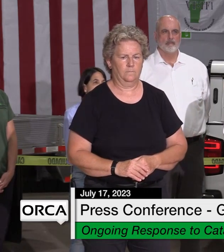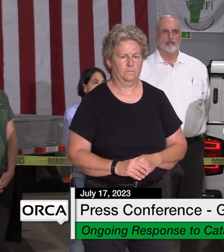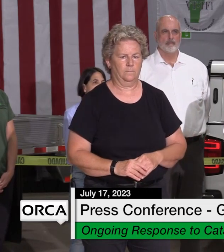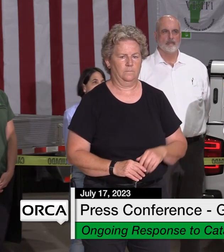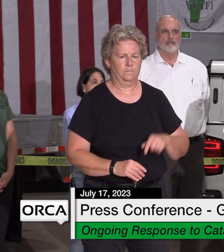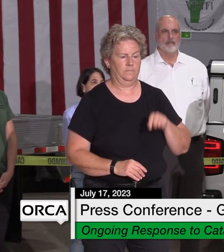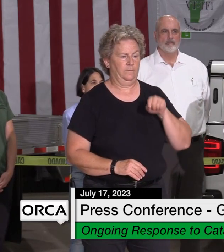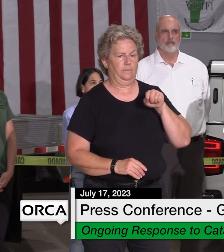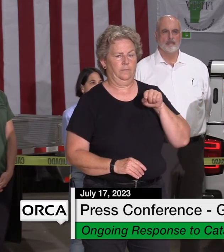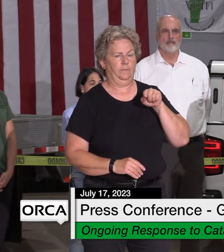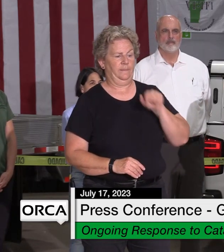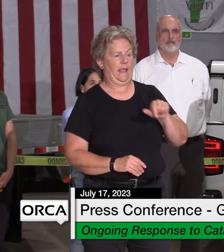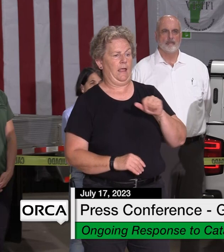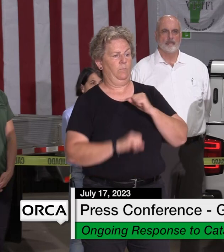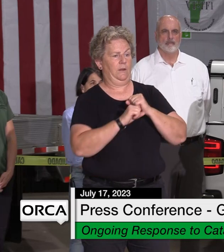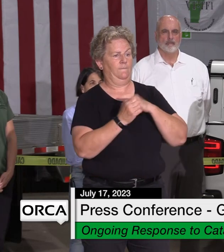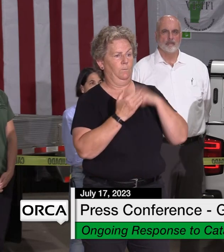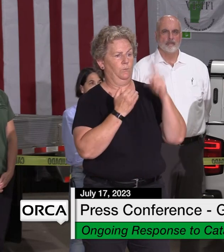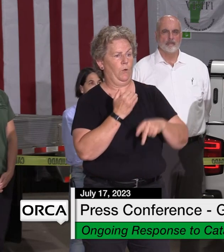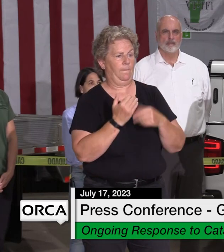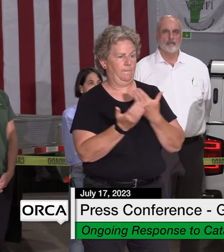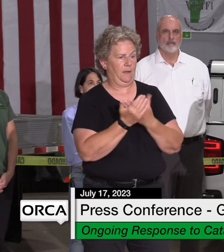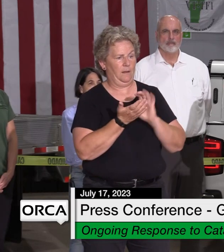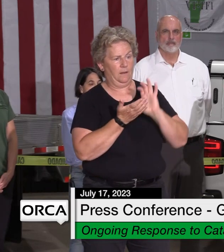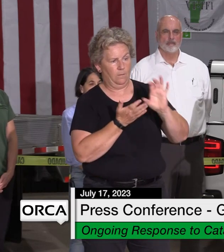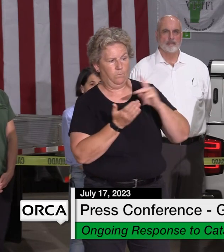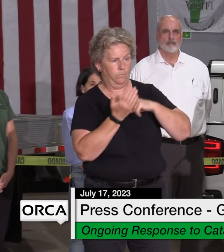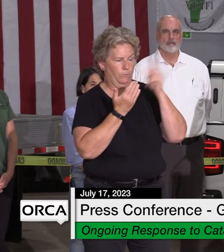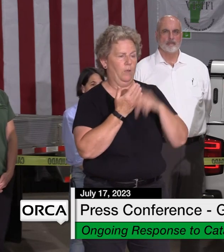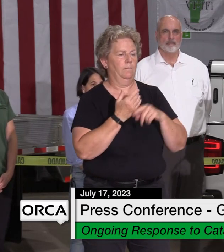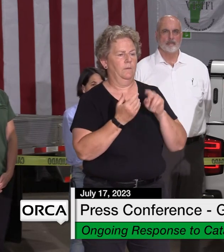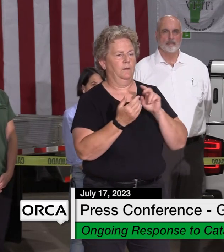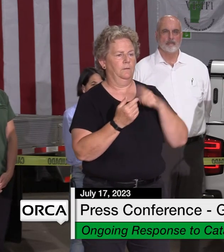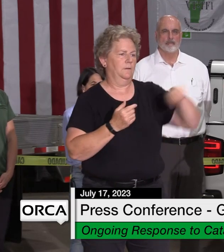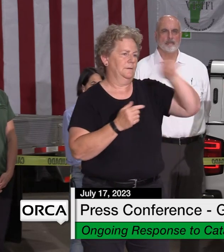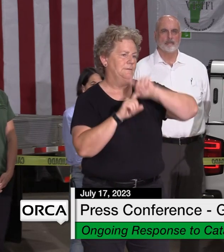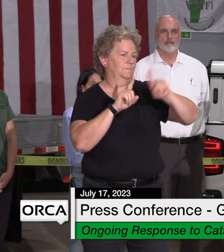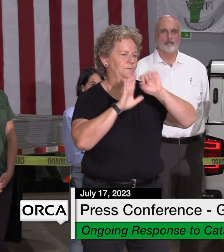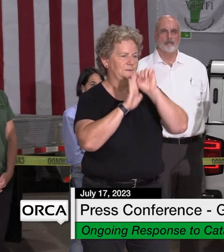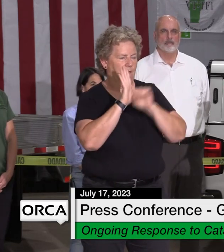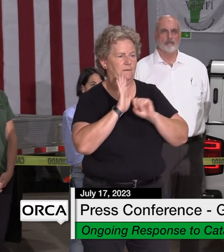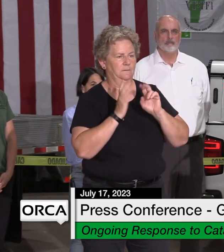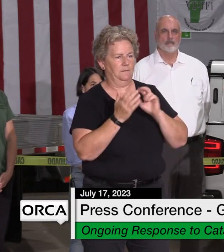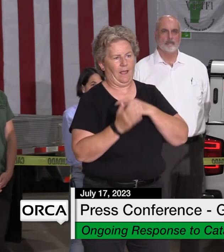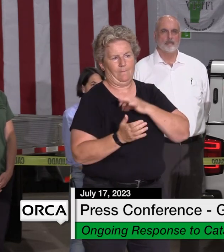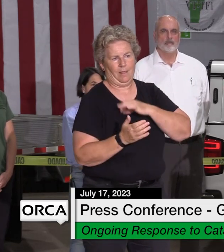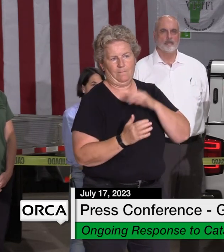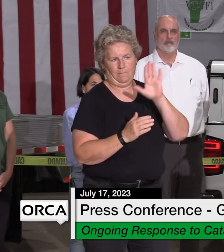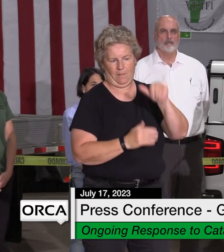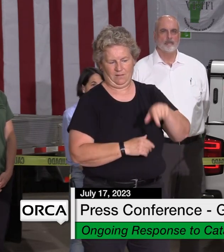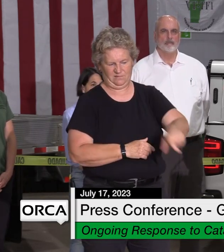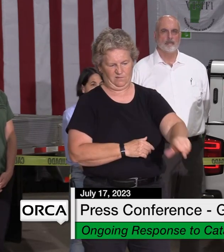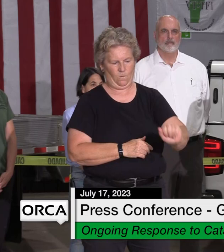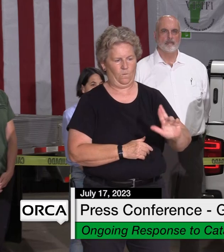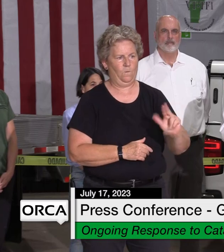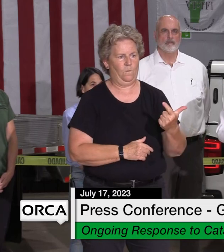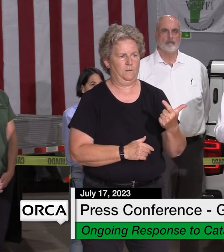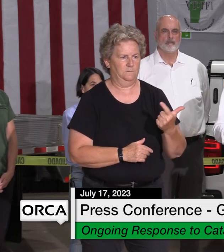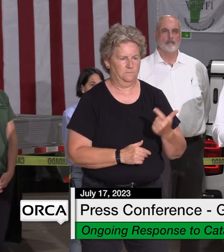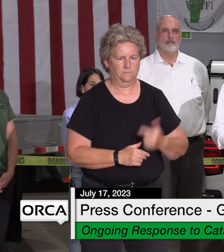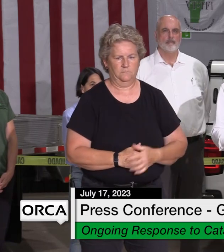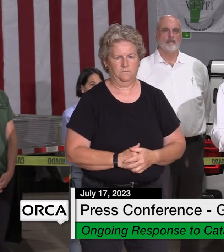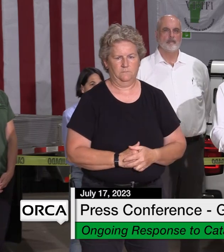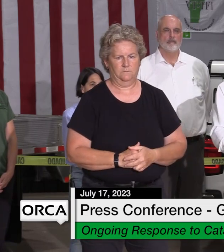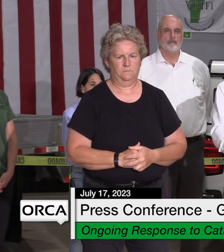to infrastructure is very real and very clear. First responders depend on roads and bridges to do their job in an emergency. And of